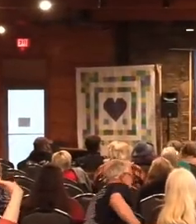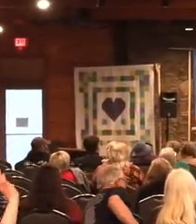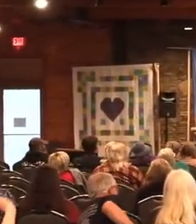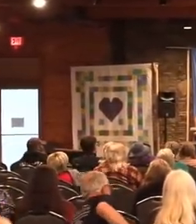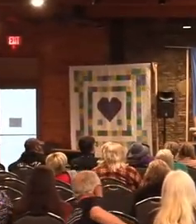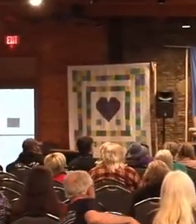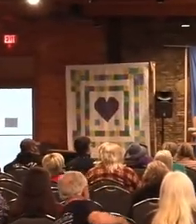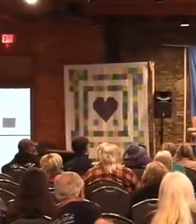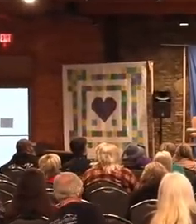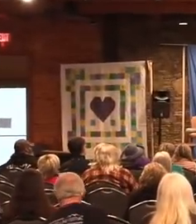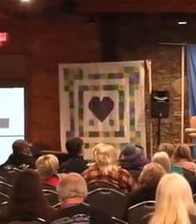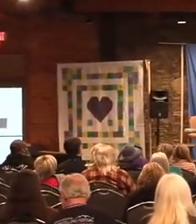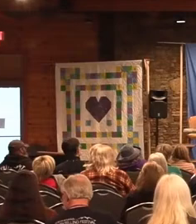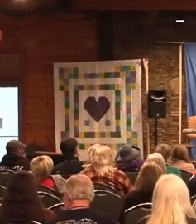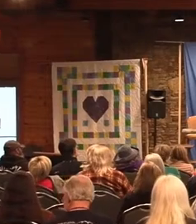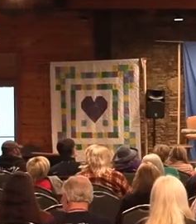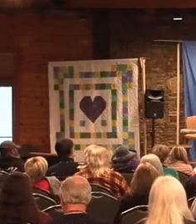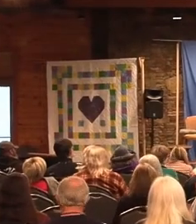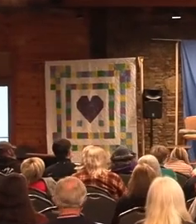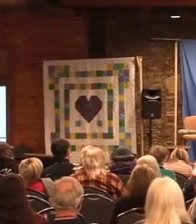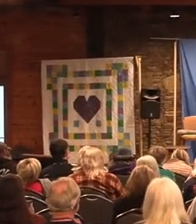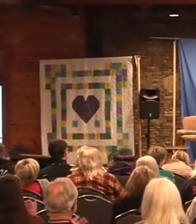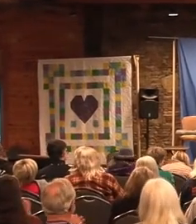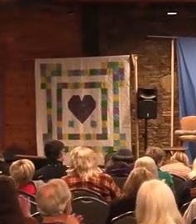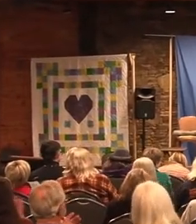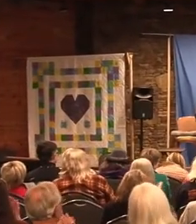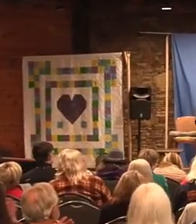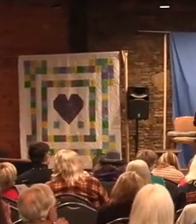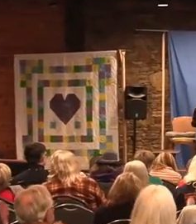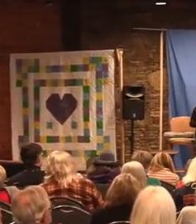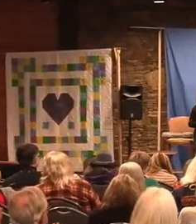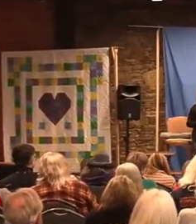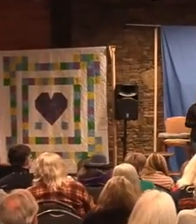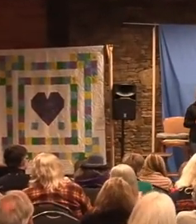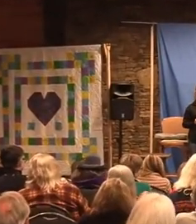Give a round of applause to all the volunteers.